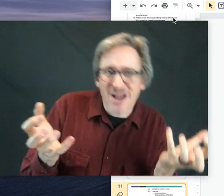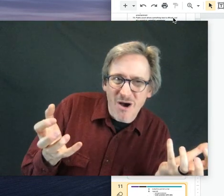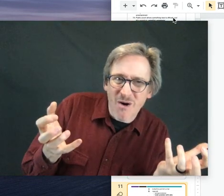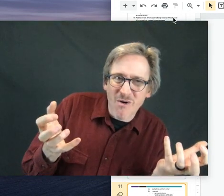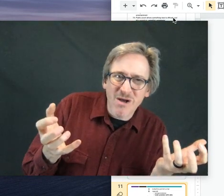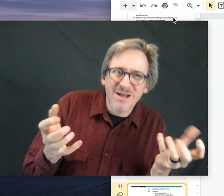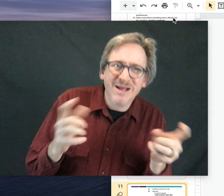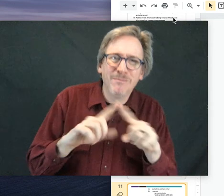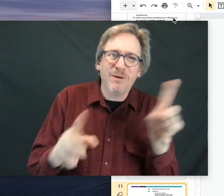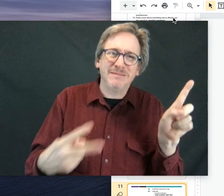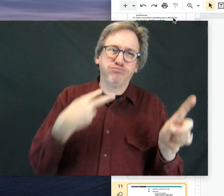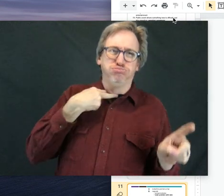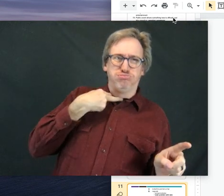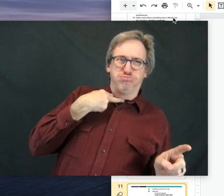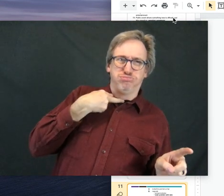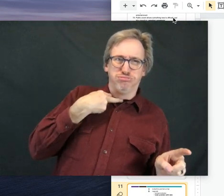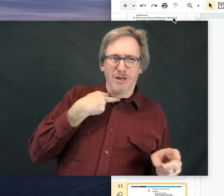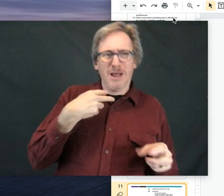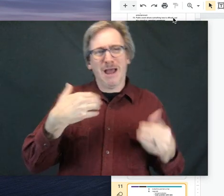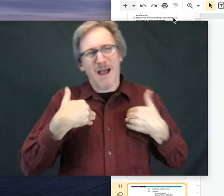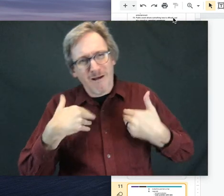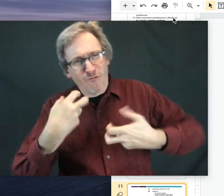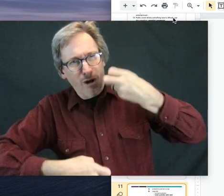want to go, but